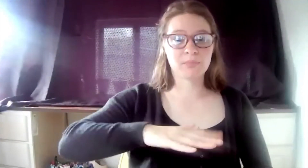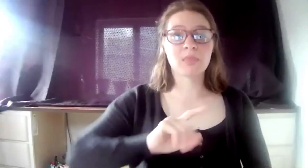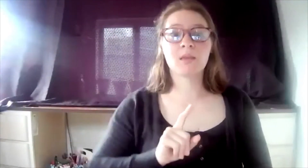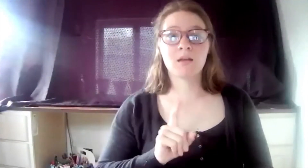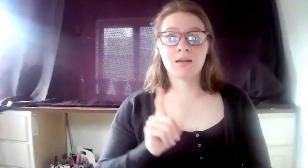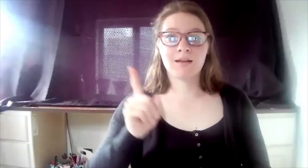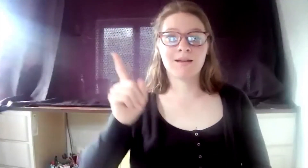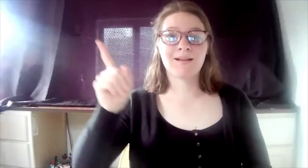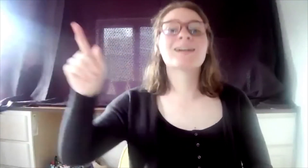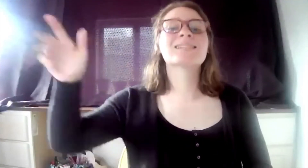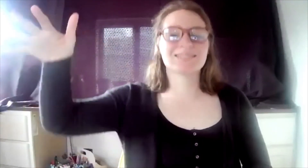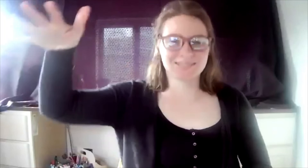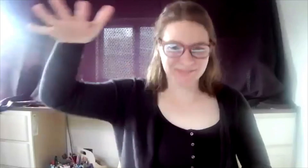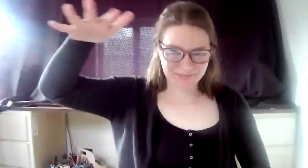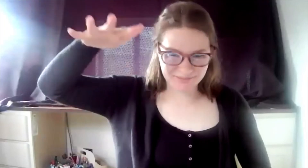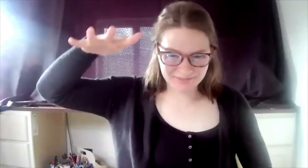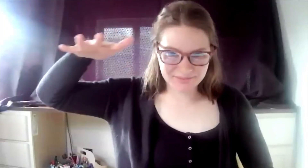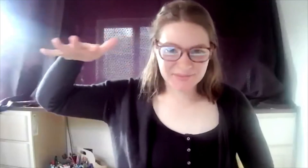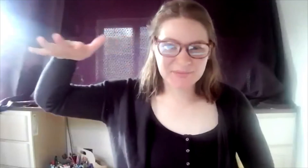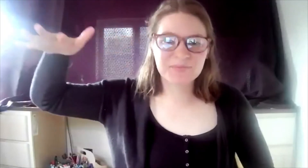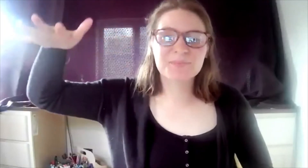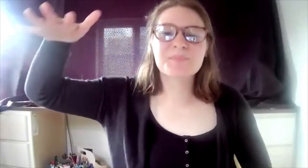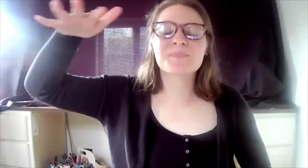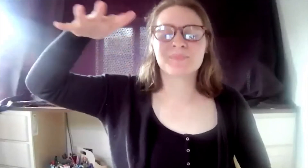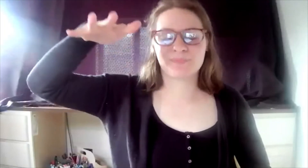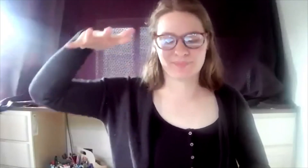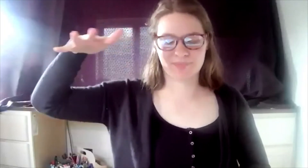somewhere over the rainbow,